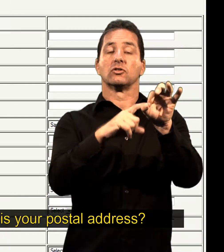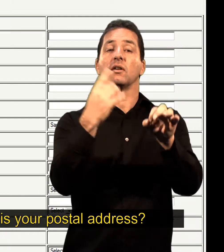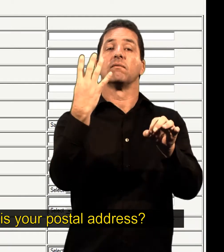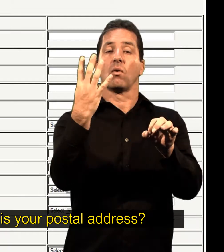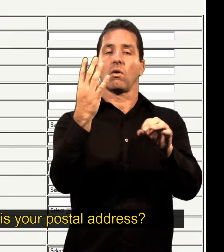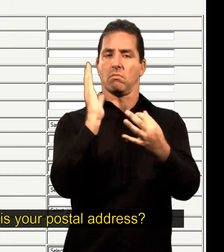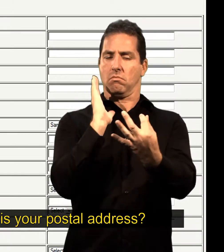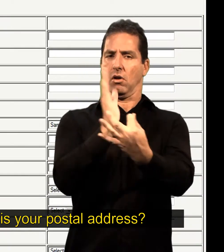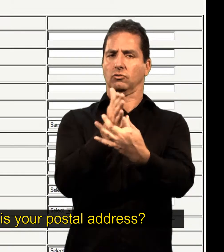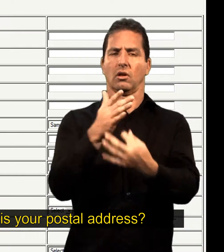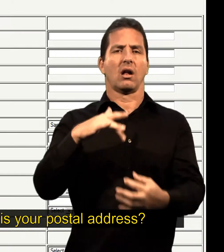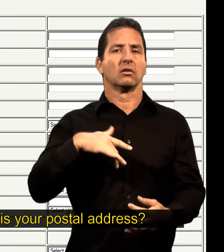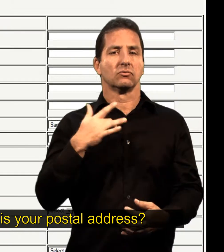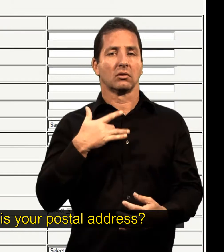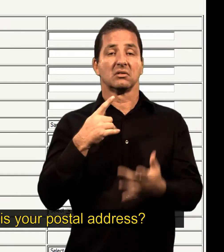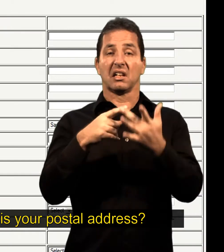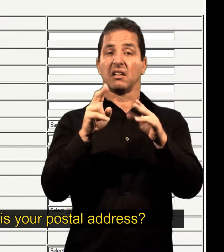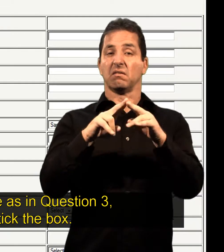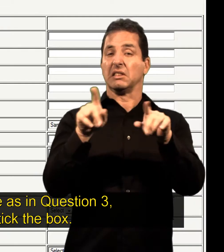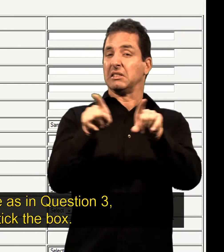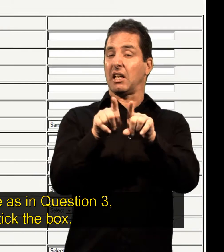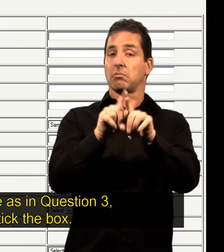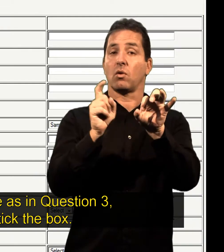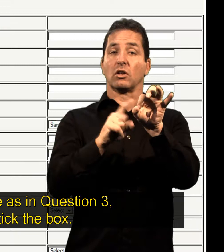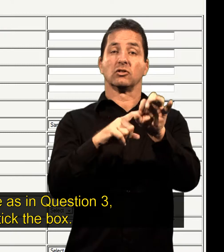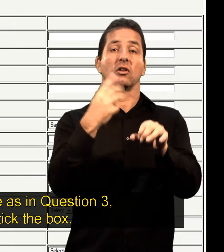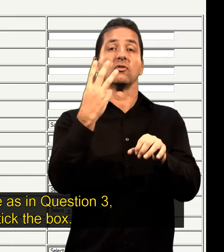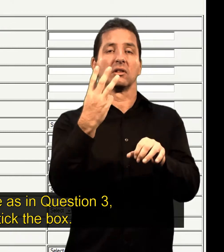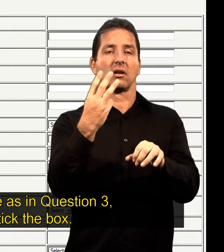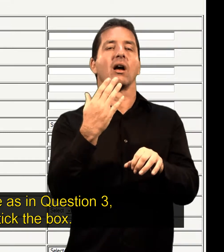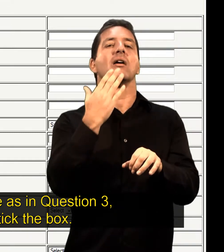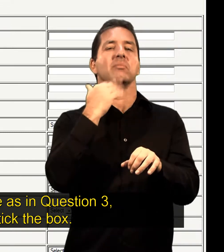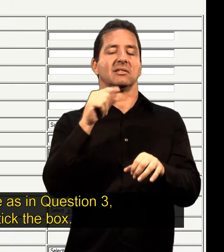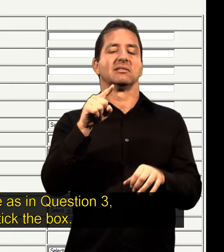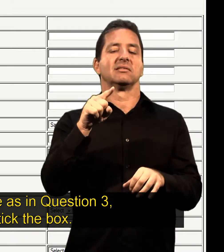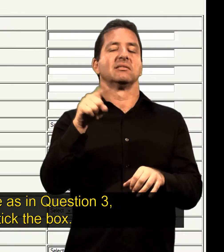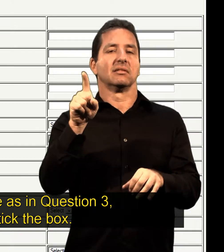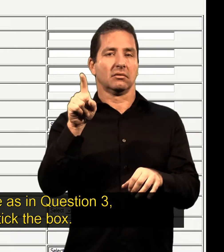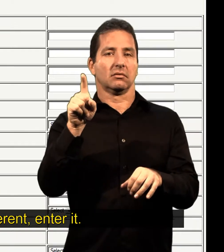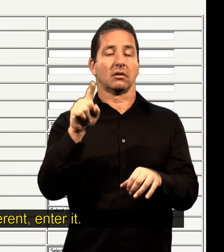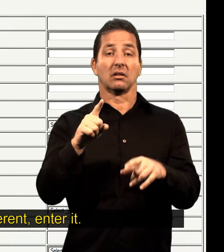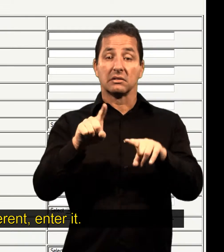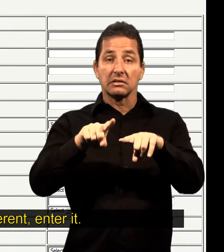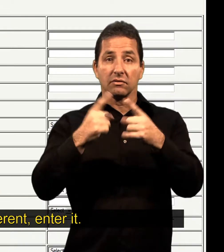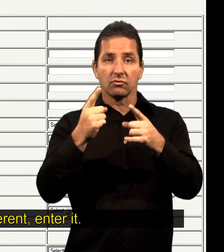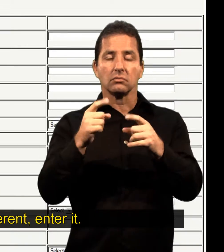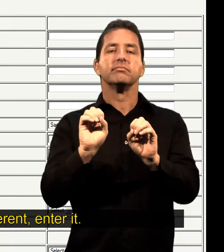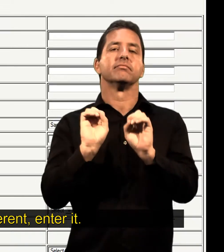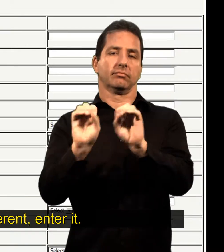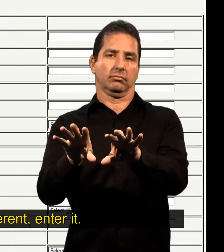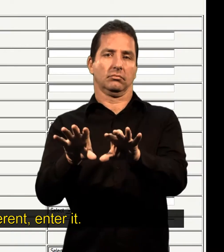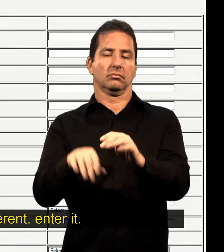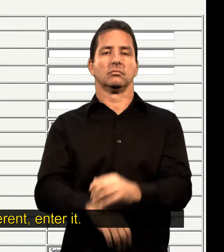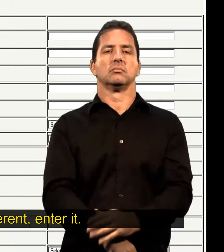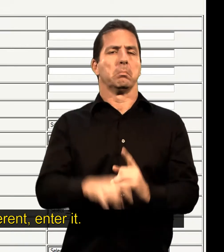Question 4. What is your postal address? If it's the same as question 3, please tick the box. If it's different,